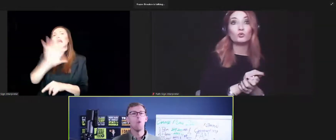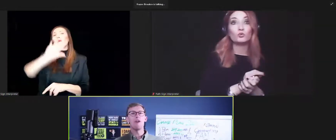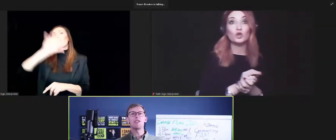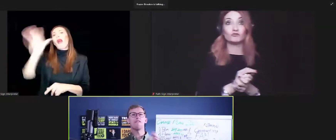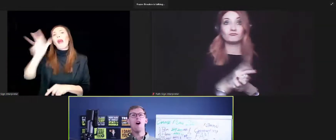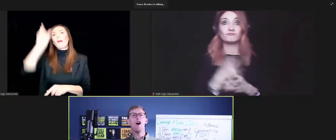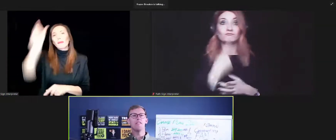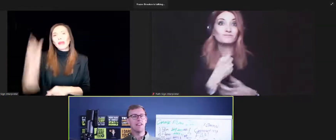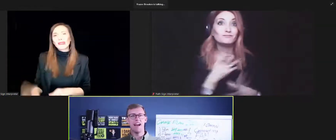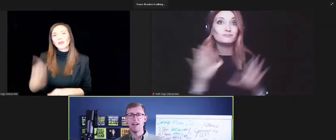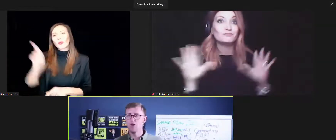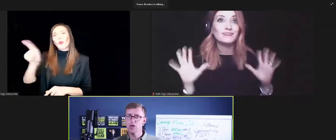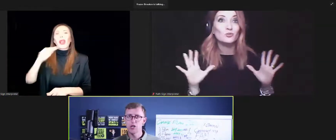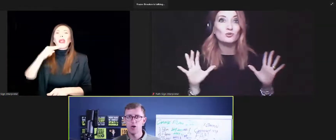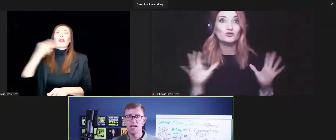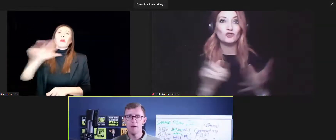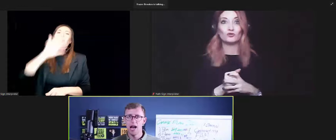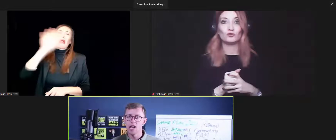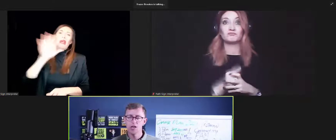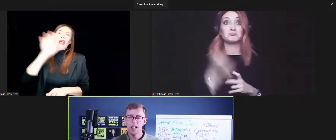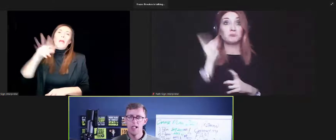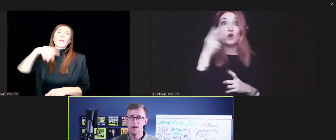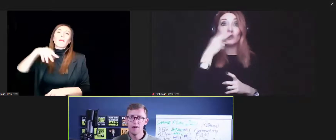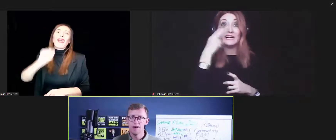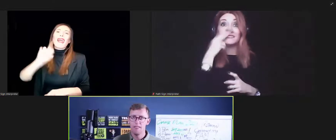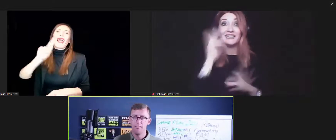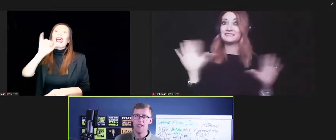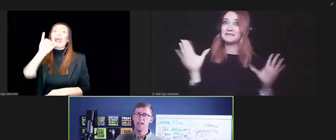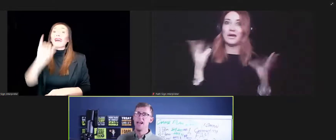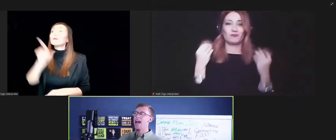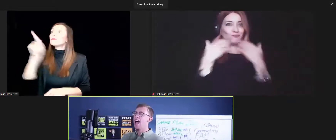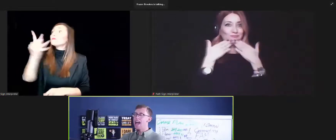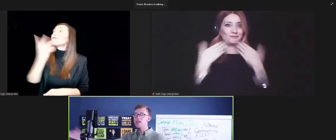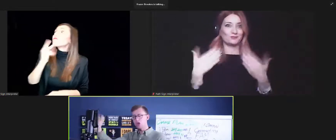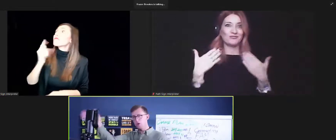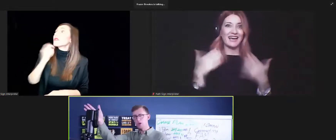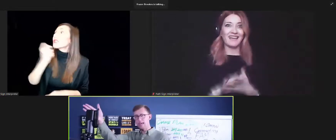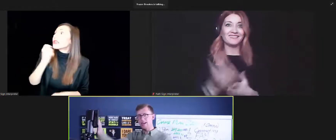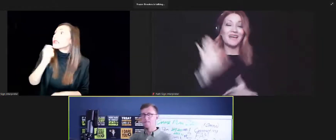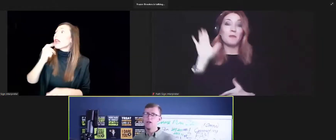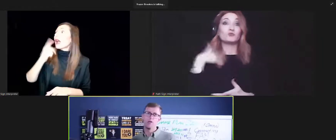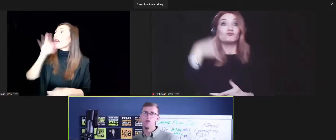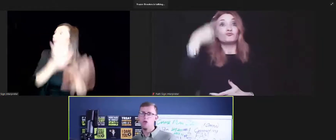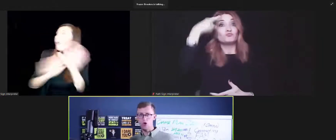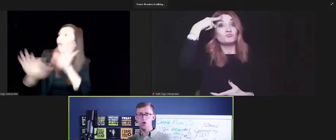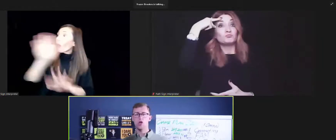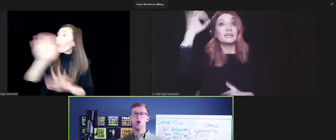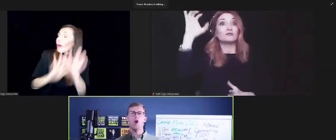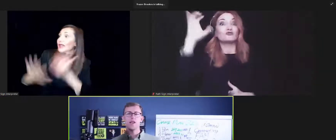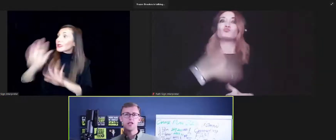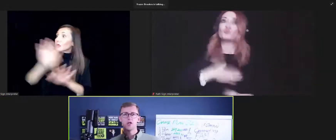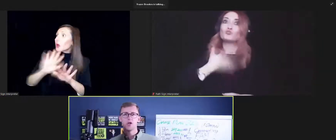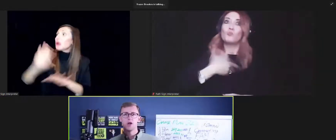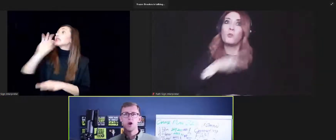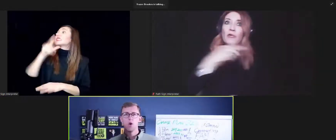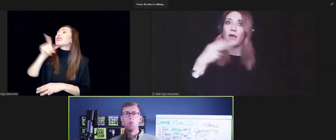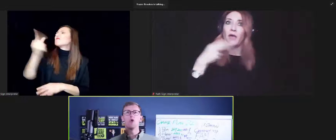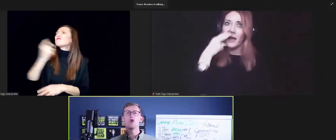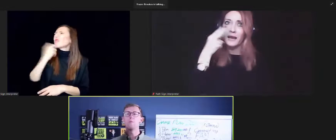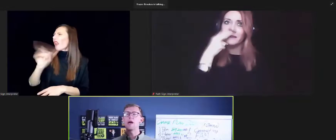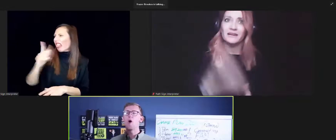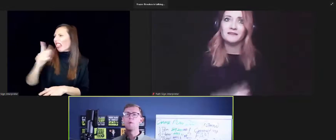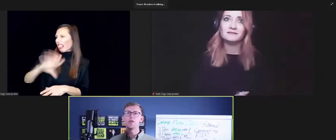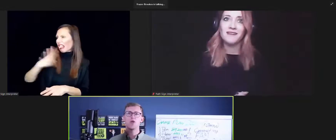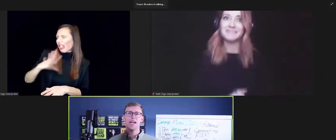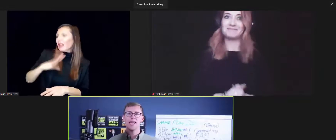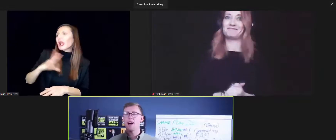No worries if not, I just thought I would ask. Hey, Julie, just curious, would you